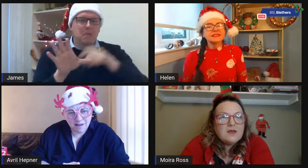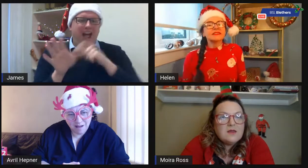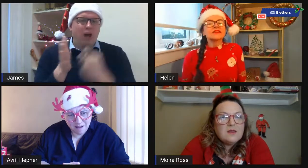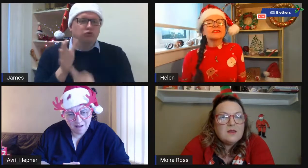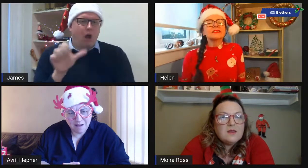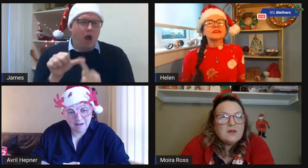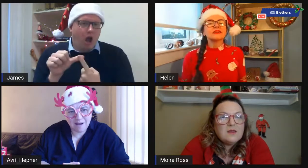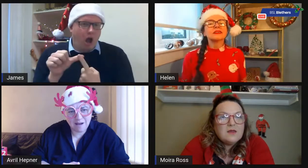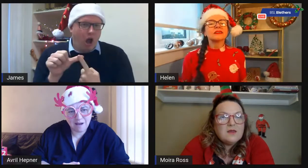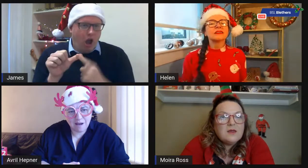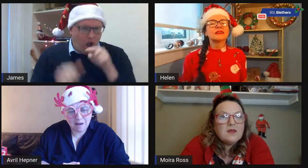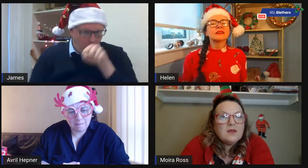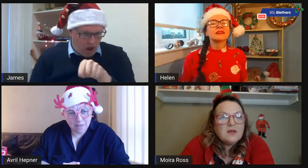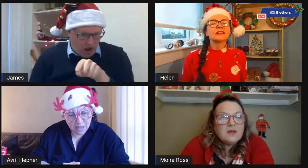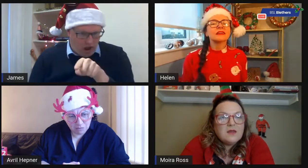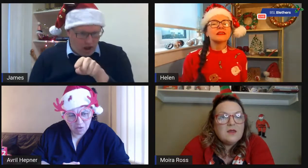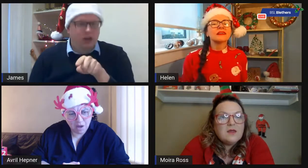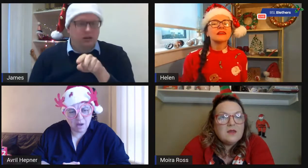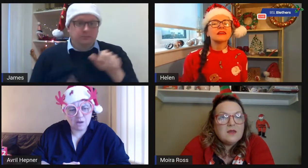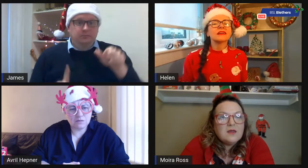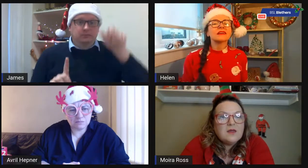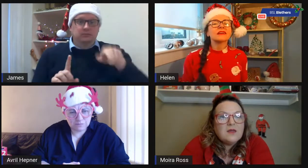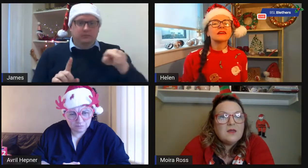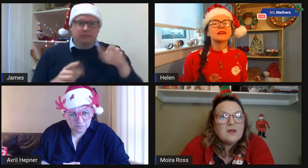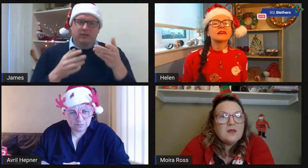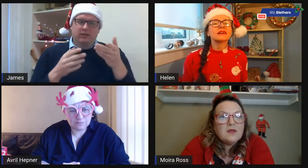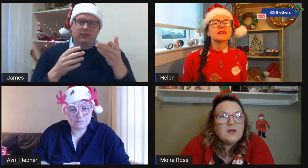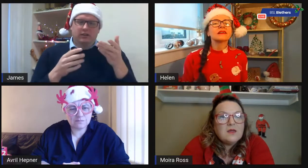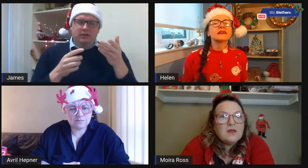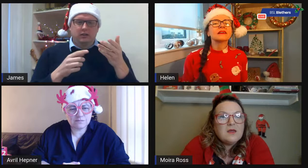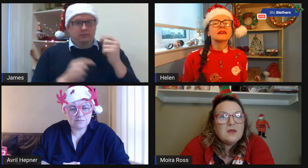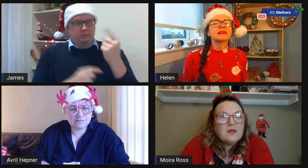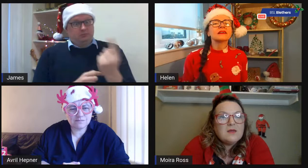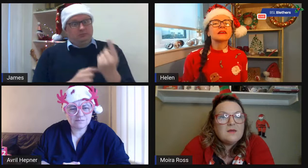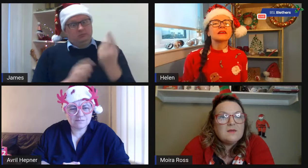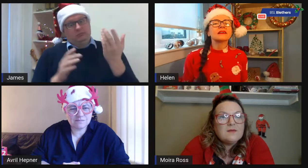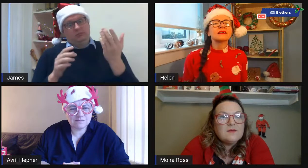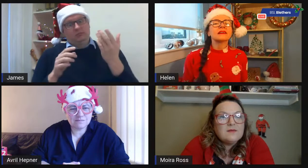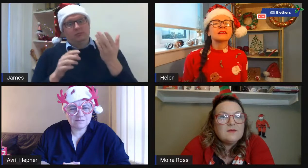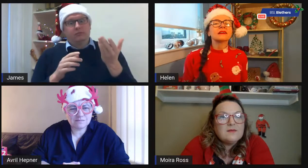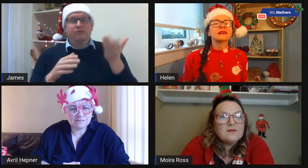real person. And it was Nicholas of Mara.